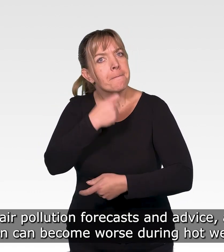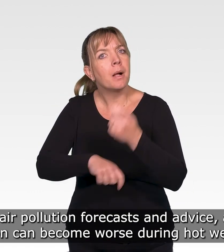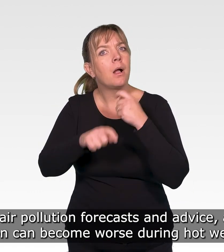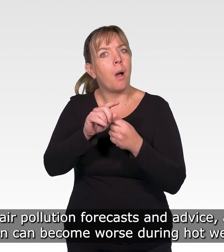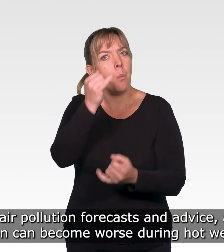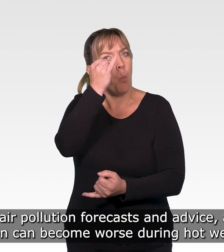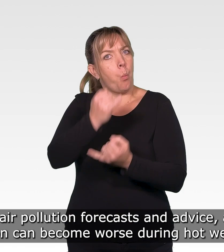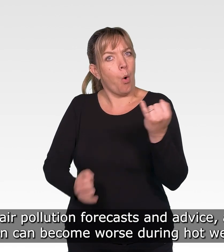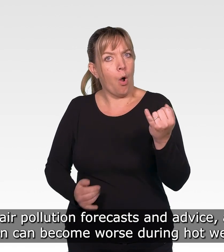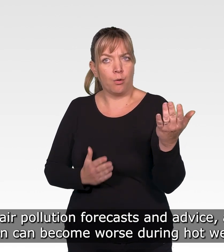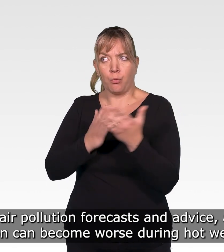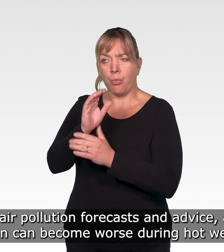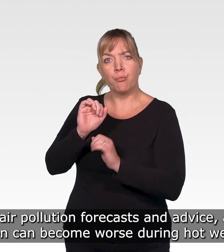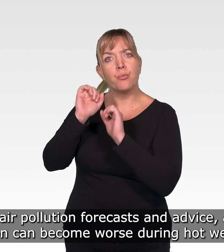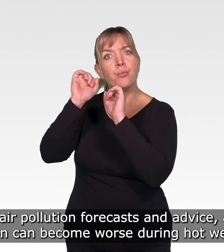other breathing problems.